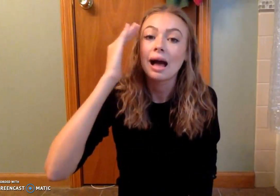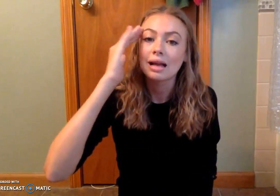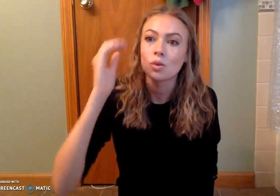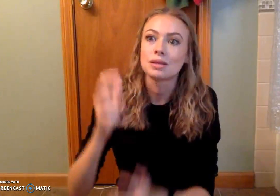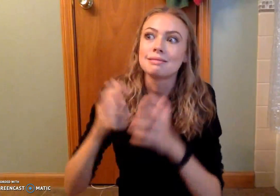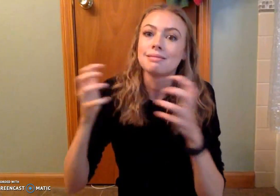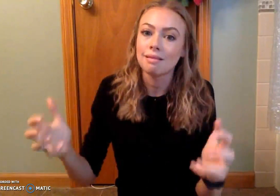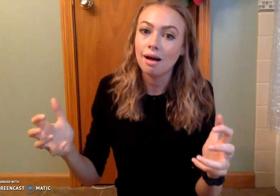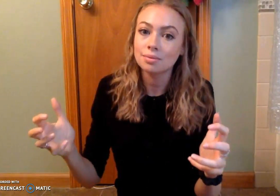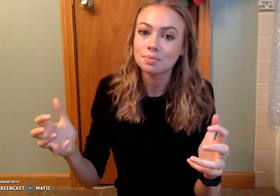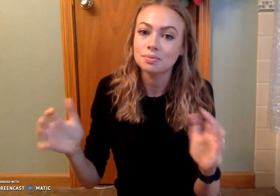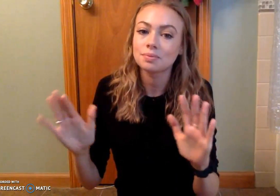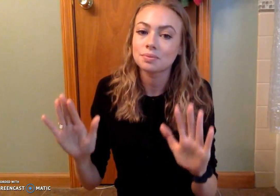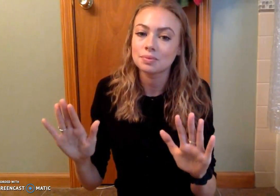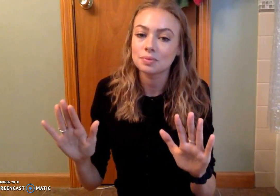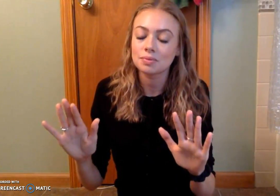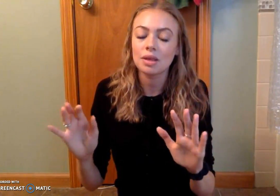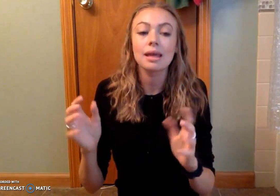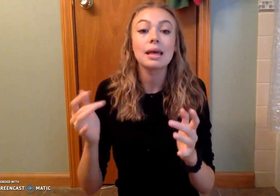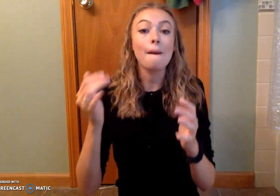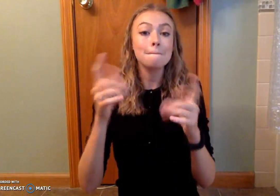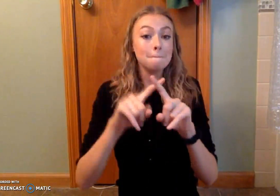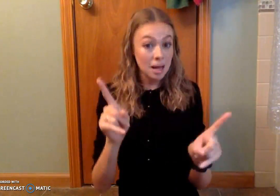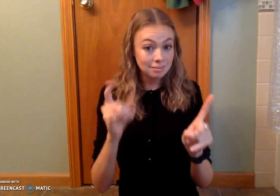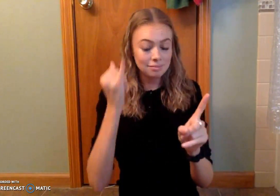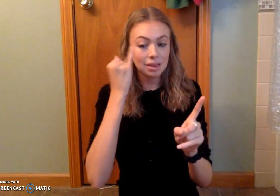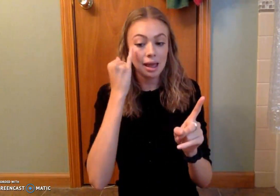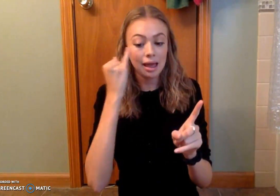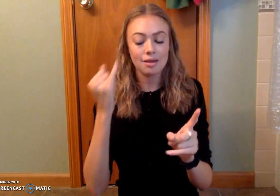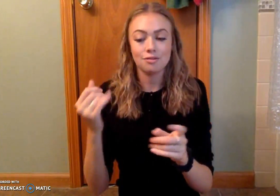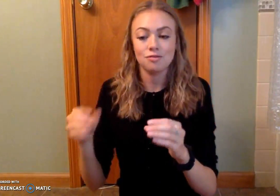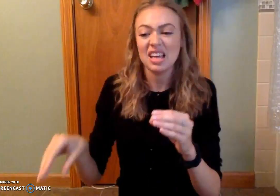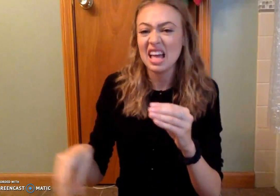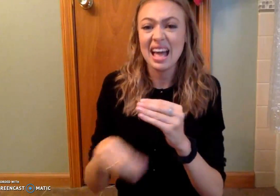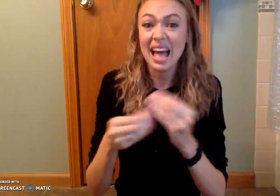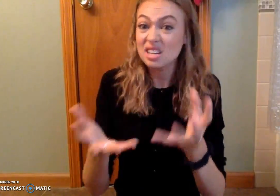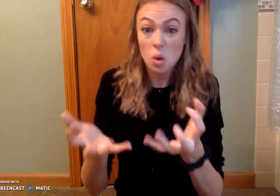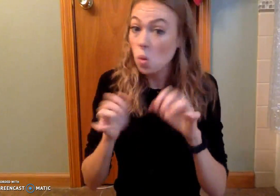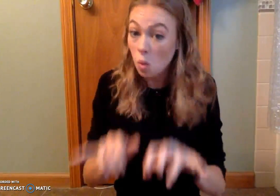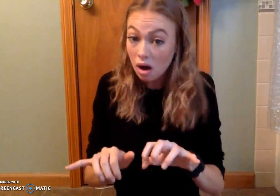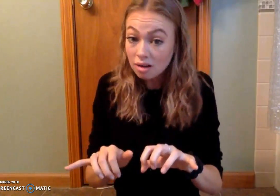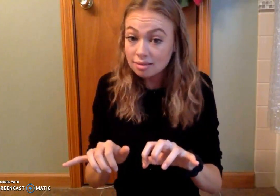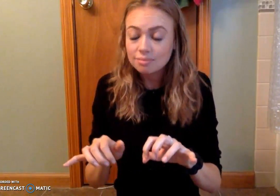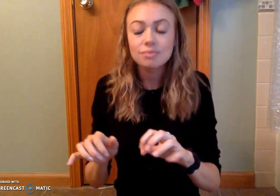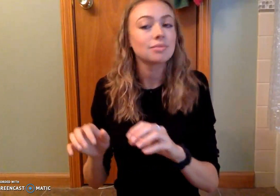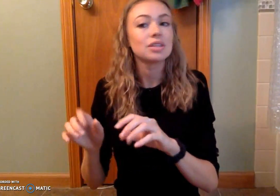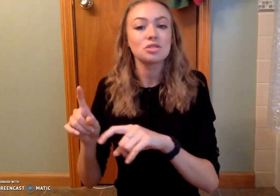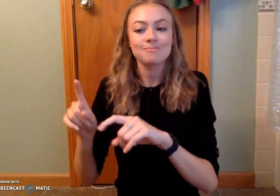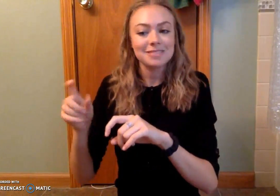it out of the recipe if it's not something that you want to deal with, and allow the persons that will be eating it